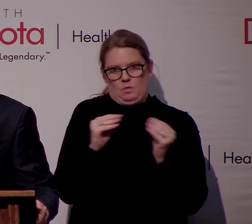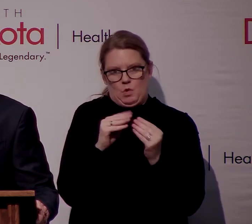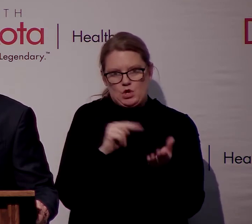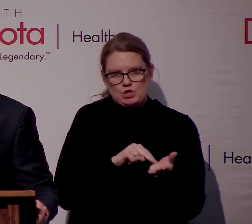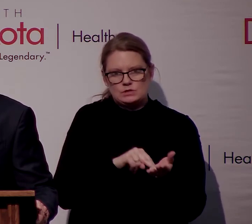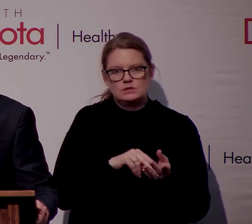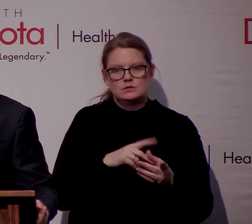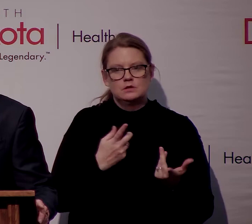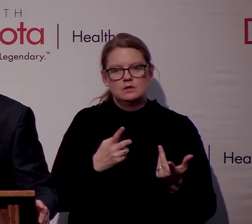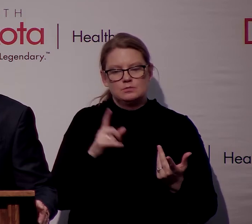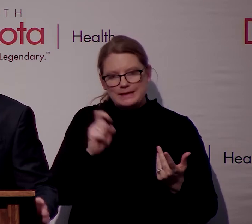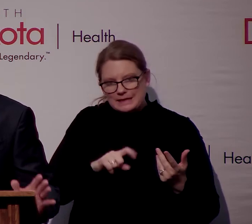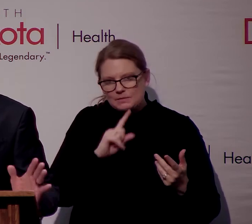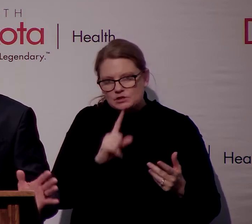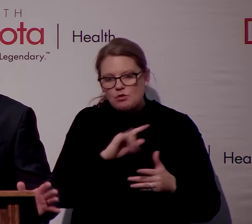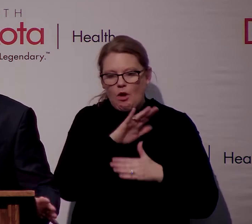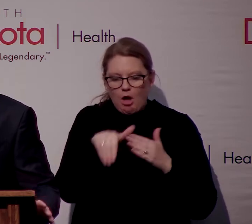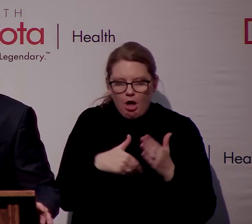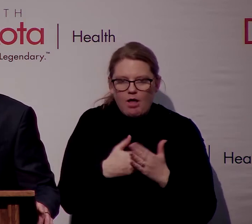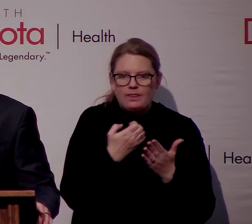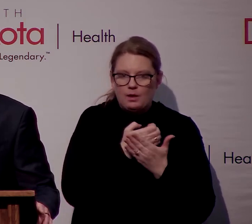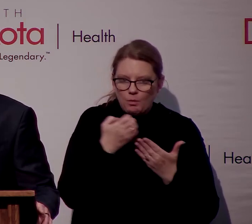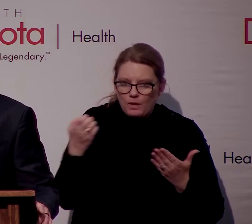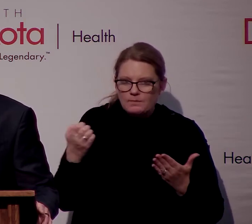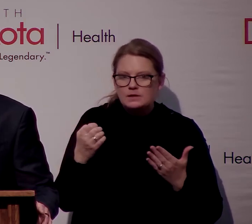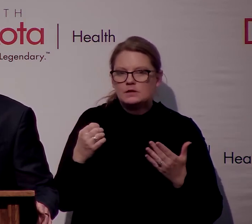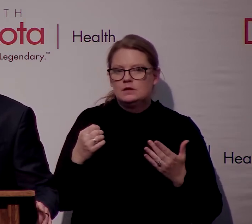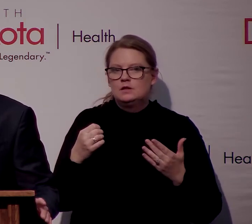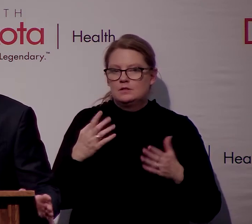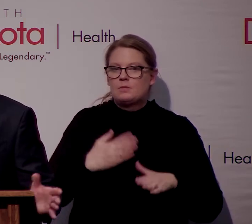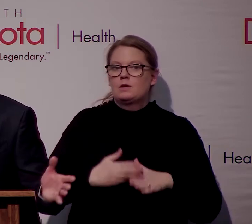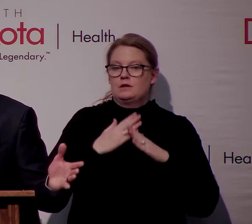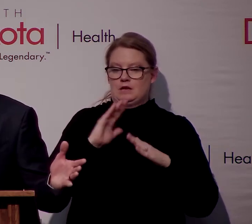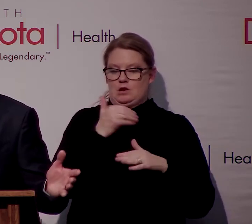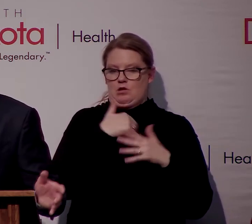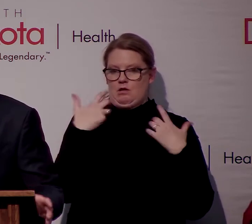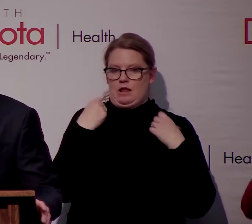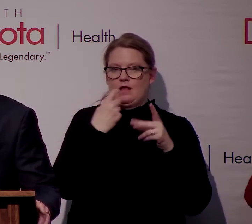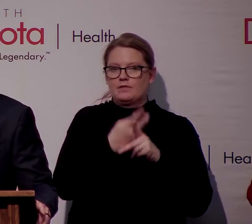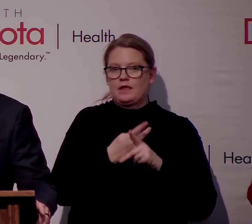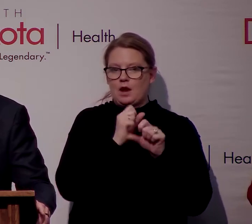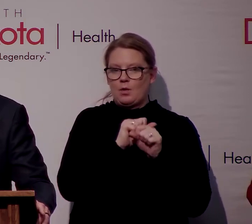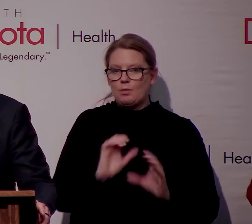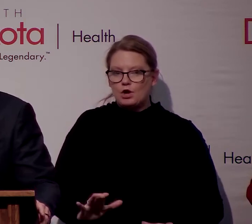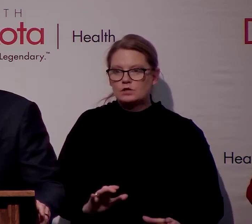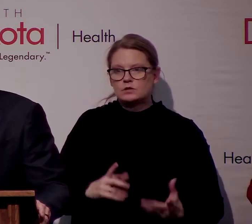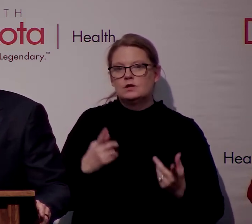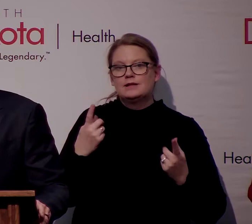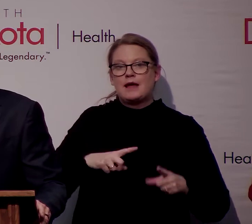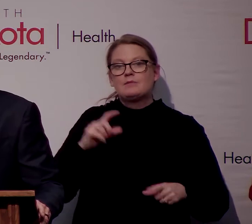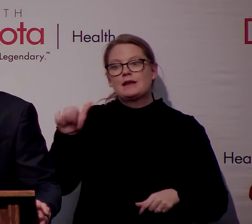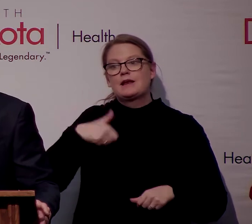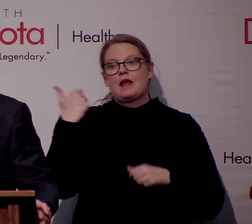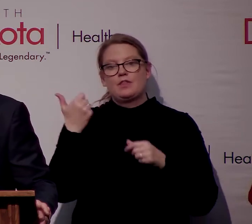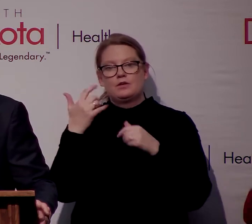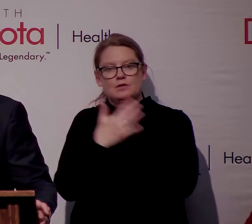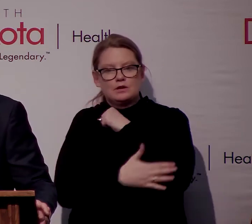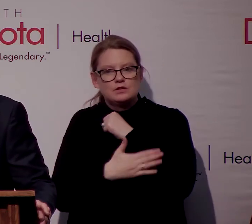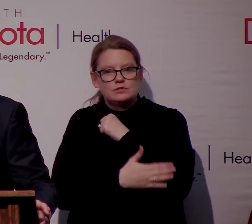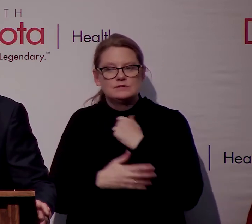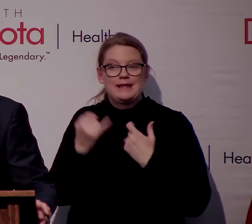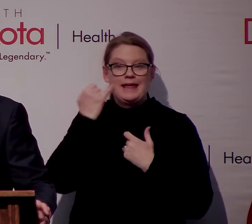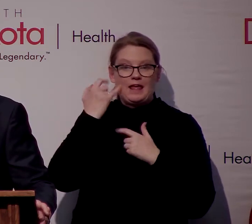we've got to make sure that we've got all the equipment in place to make sure we're protecting our healthcare workers, because what's happened in other countries, if healthcare workers